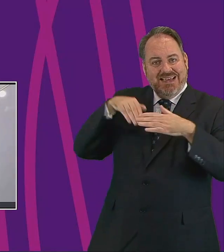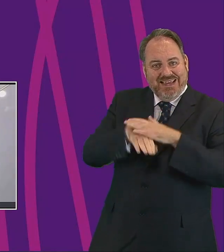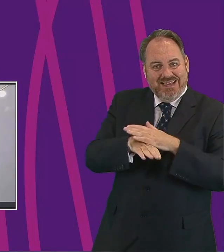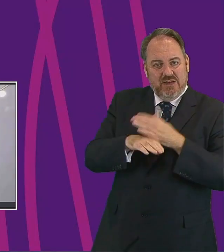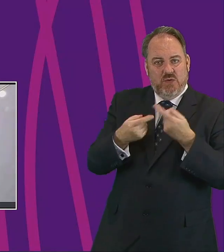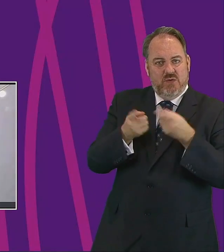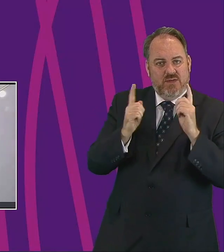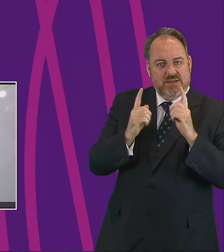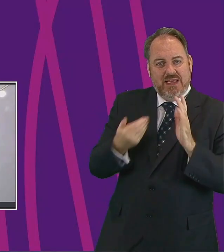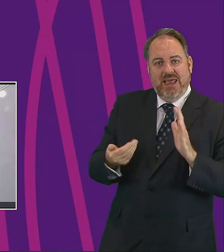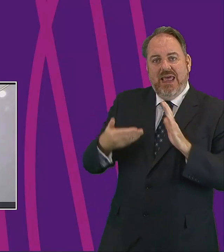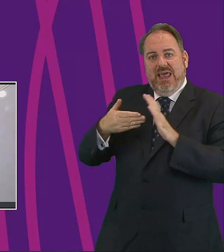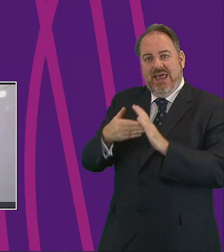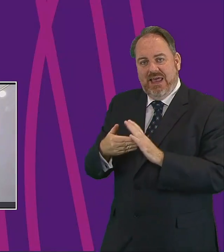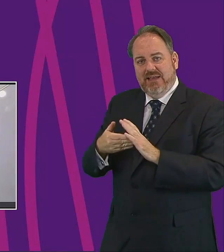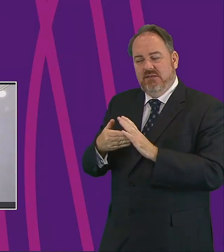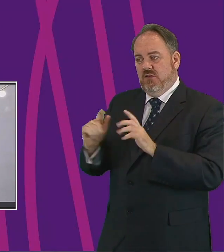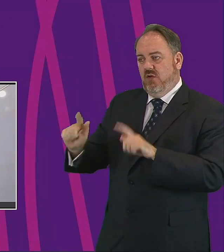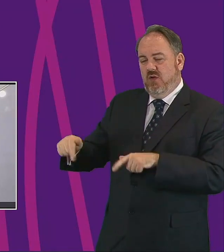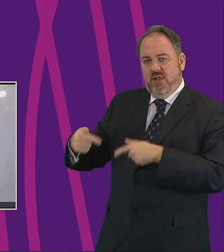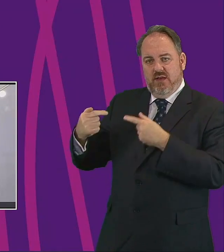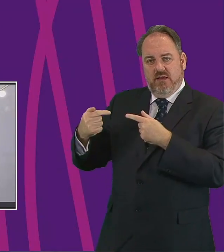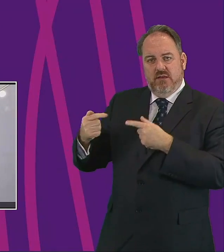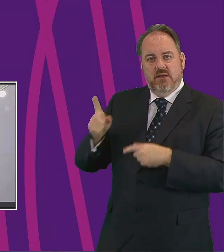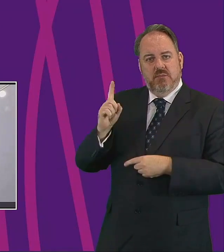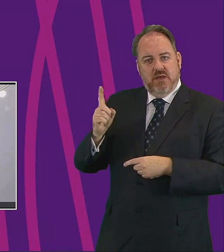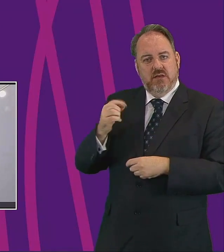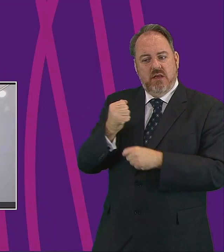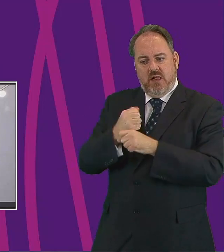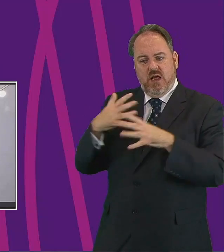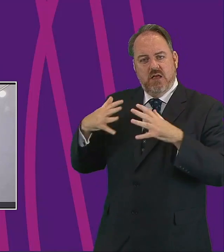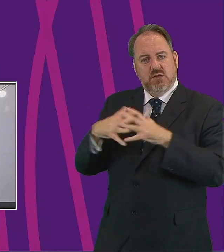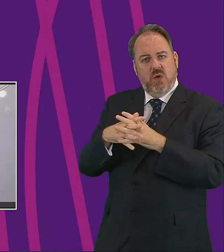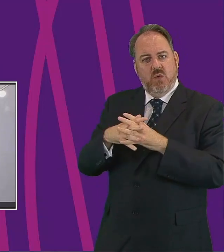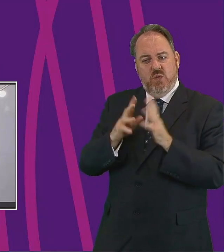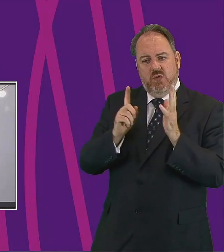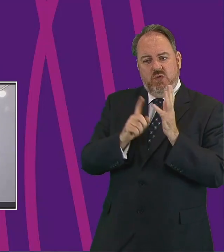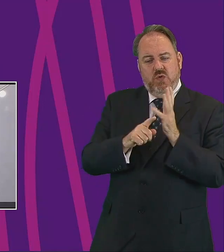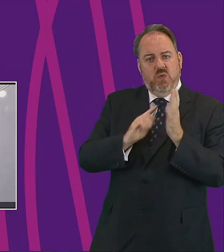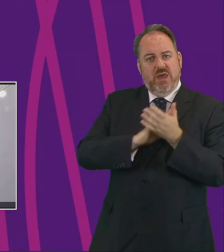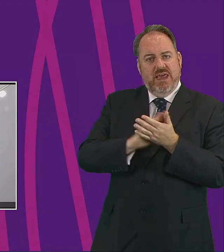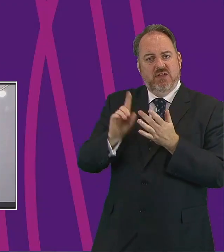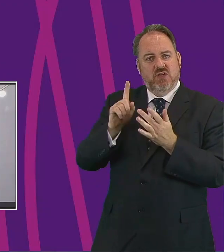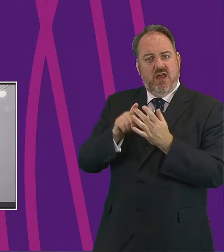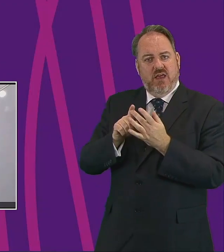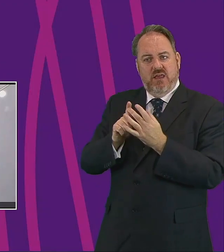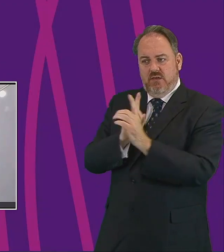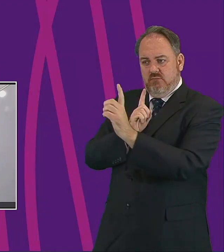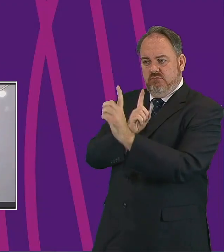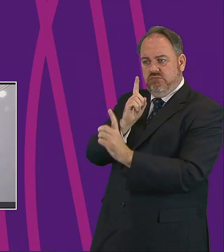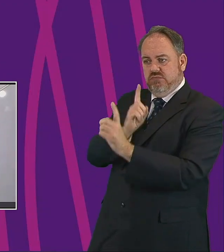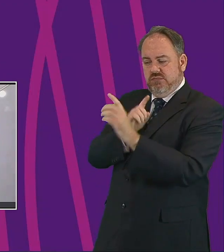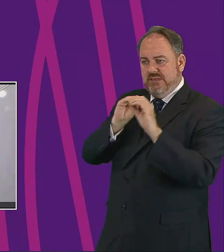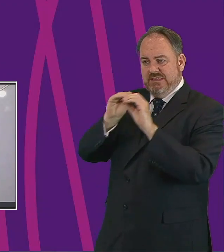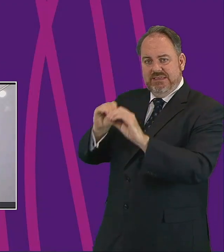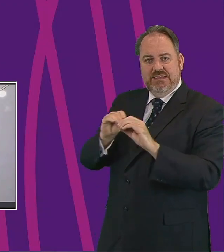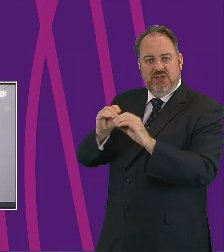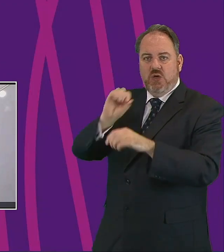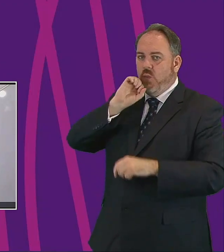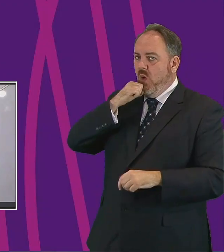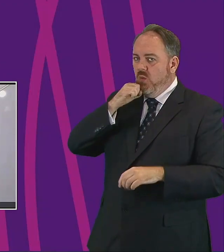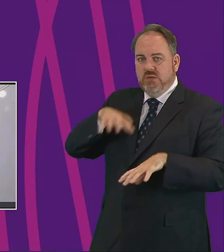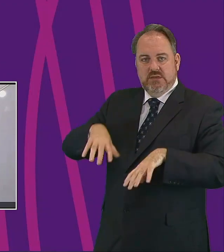have reported similar concerns, yet Glasgow and UHI have said in-person teaching will not resume this calendar